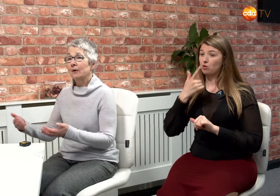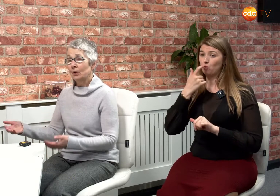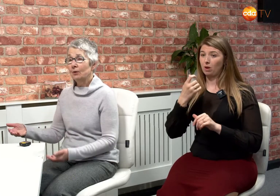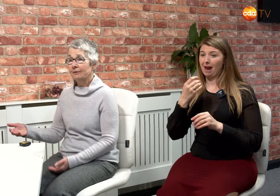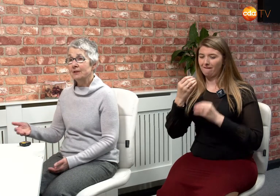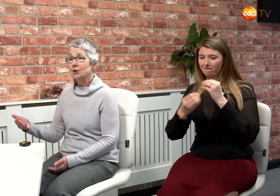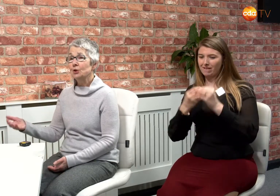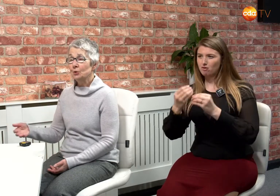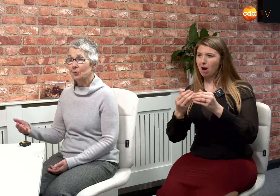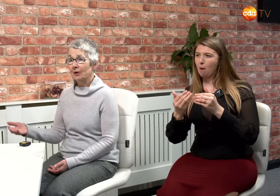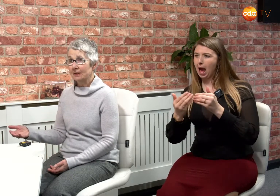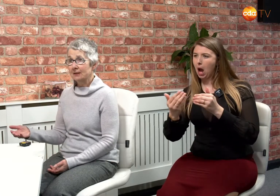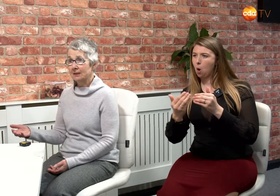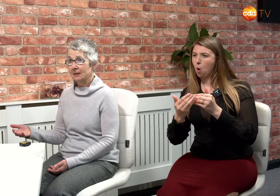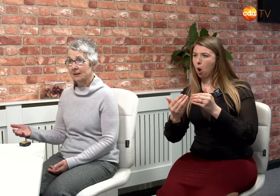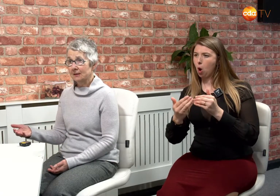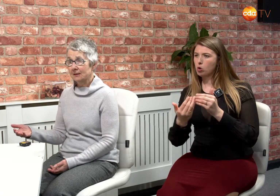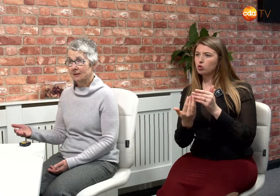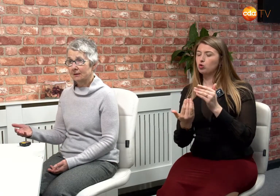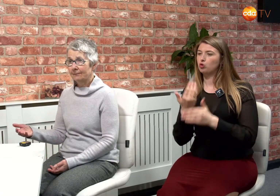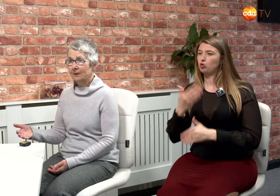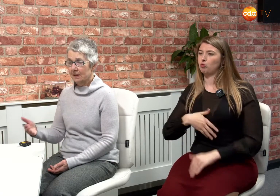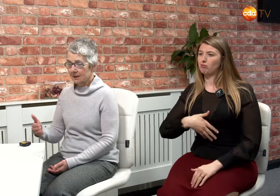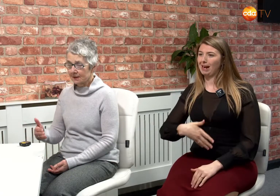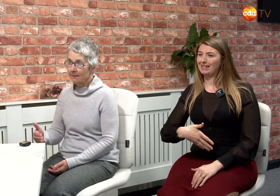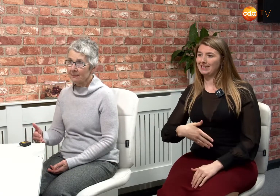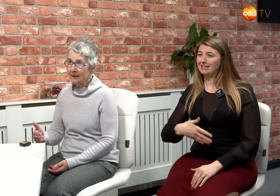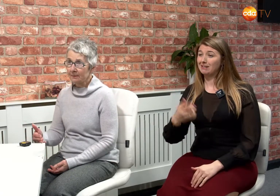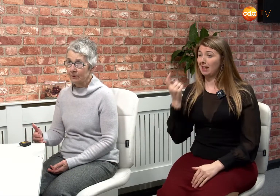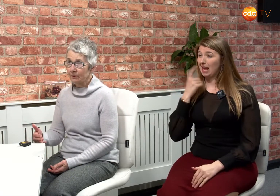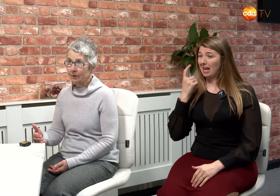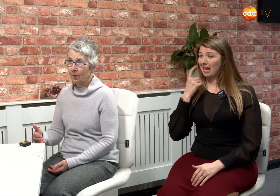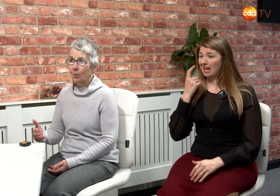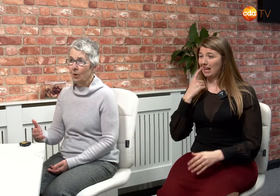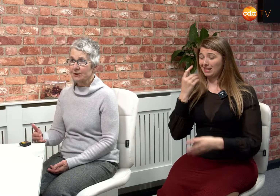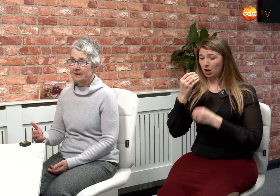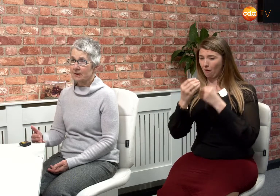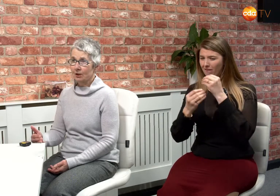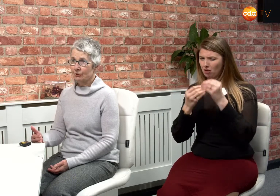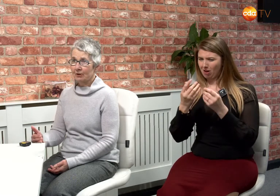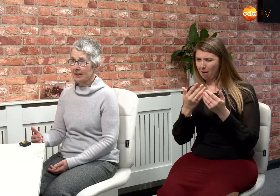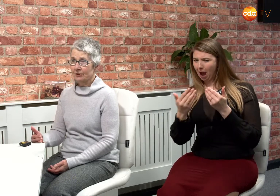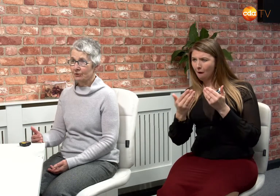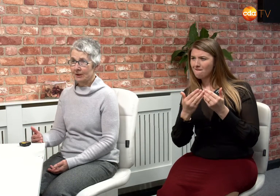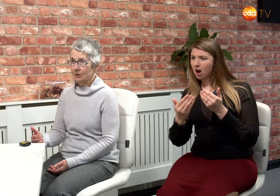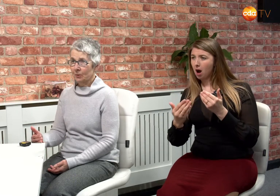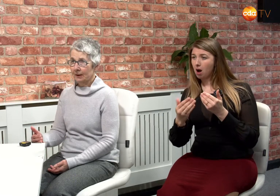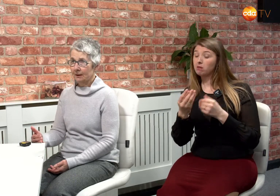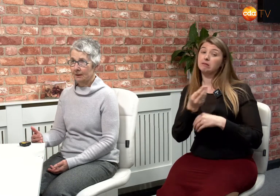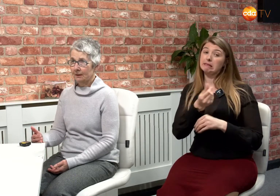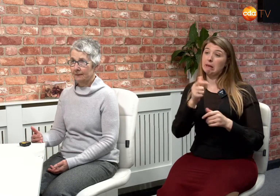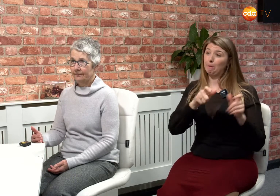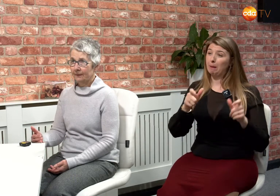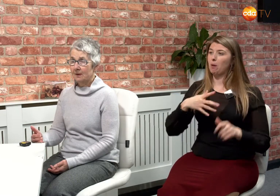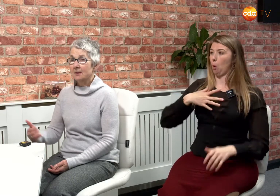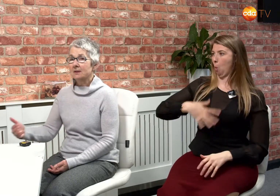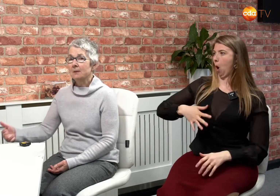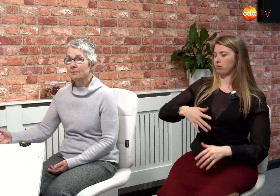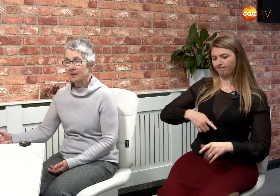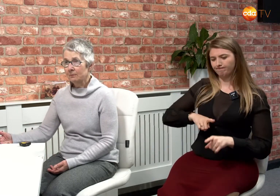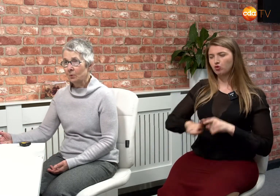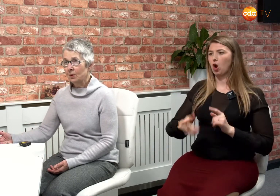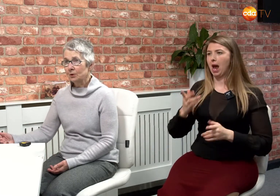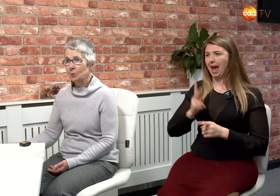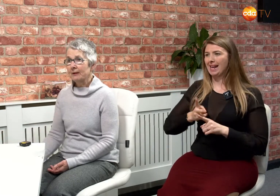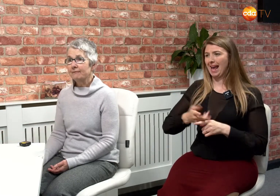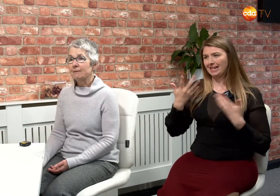how far along this new pregnancy is. Some people want to start trying straight away.